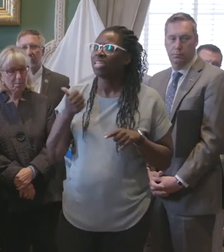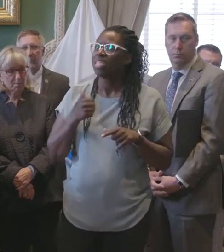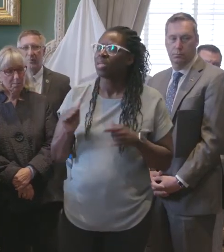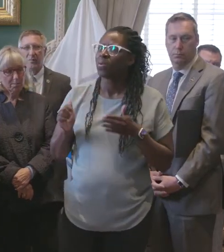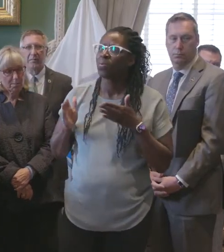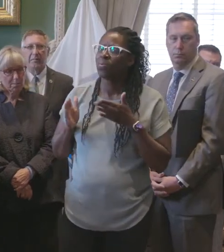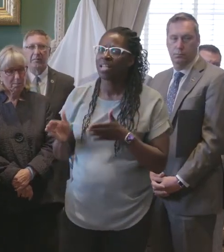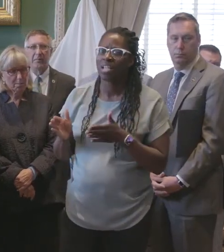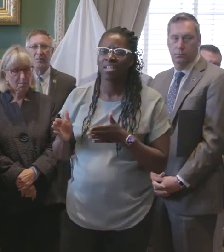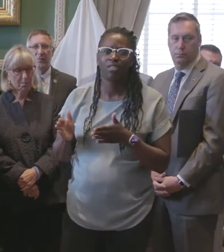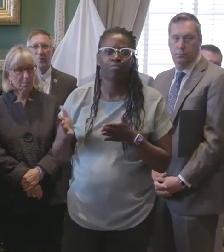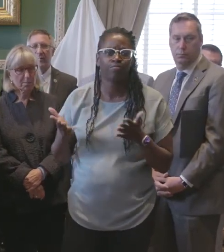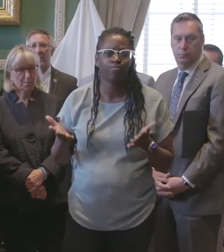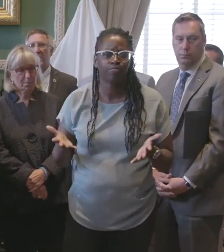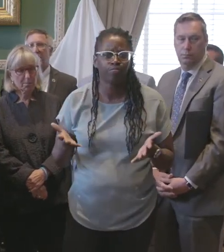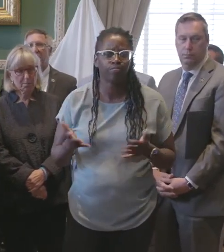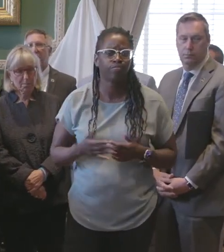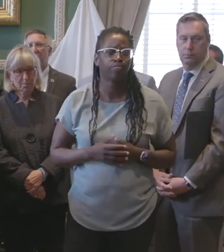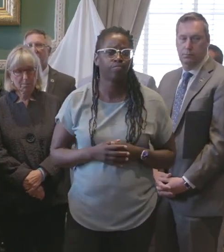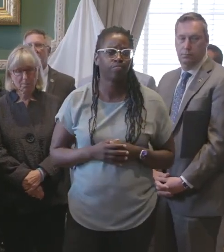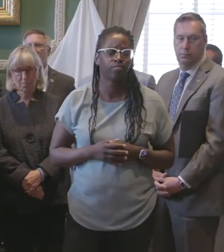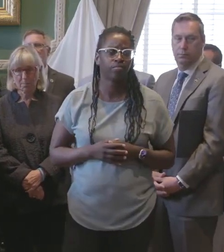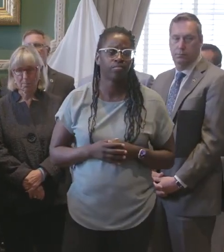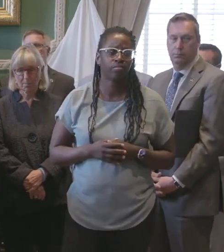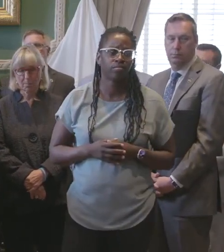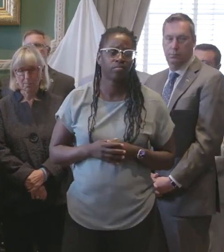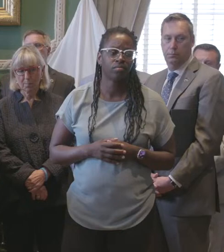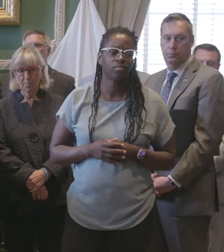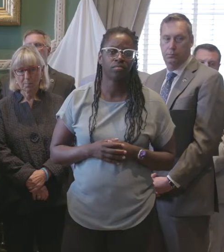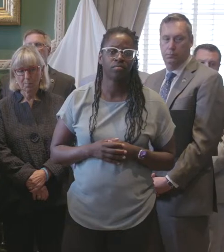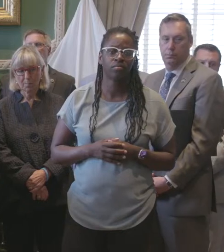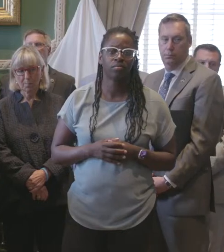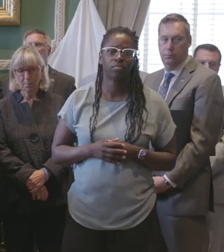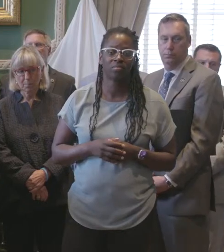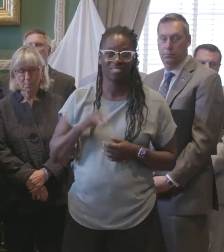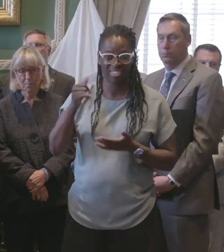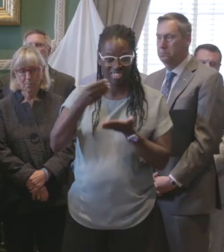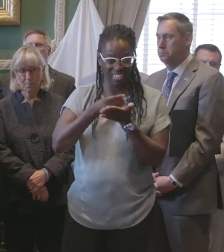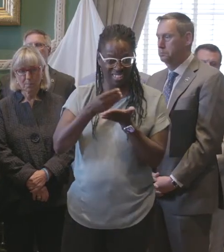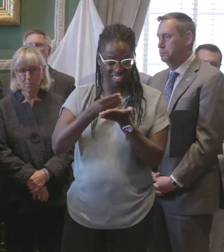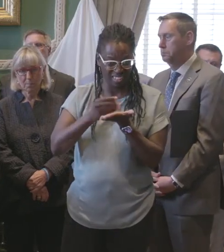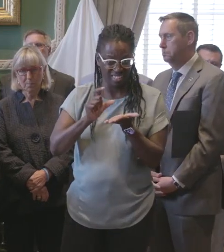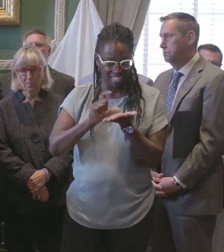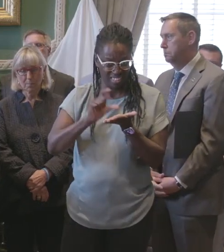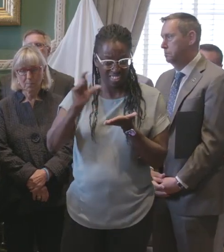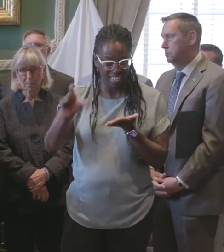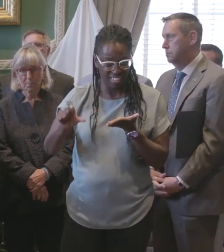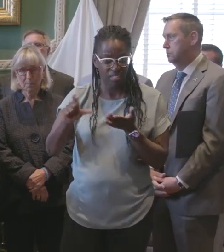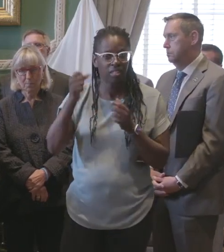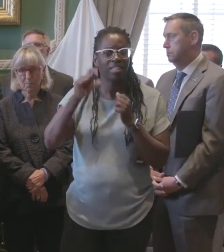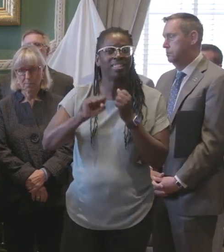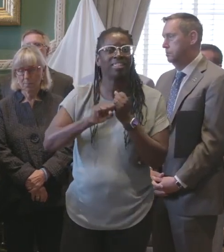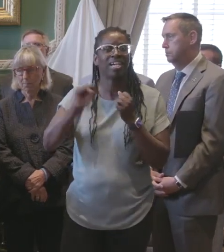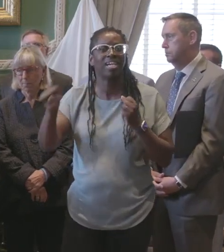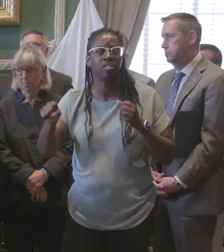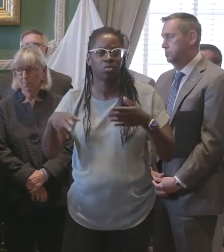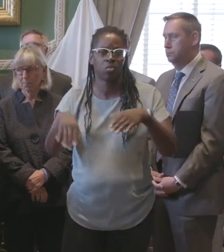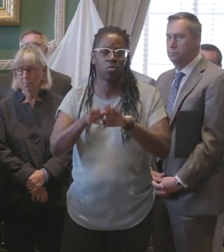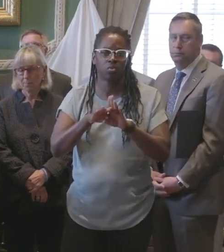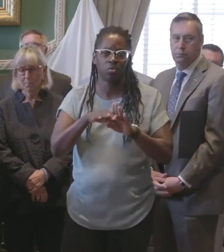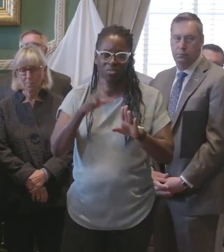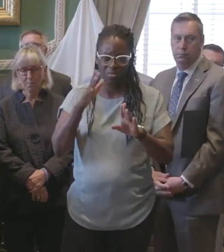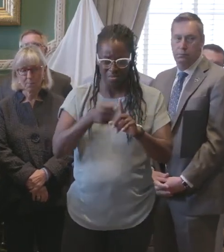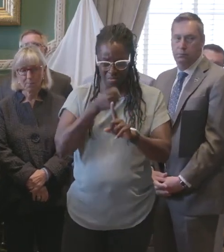have a contingency delaying the closure, just considering the impact it's going to have on their communities? Well, we or